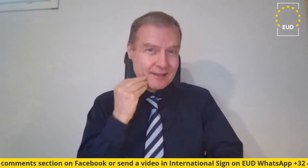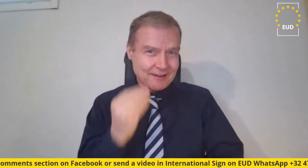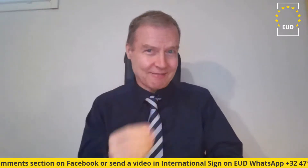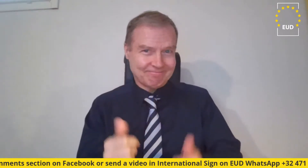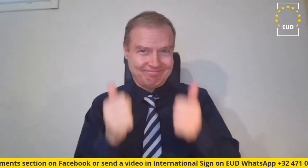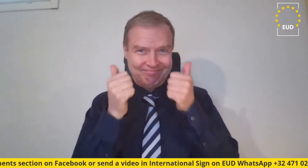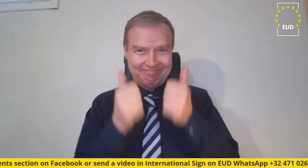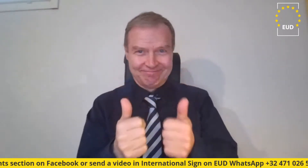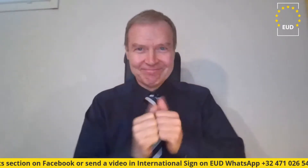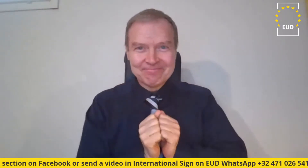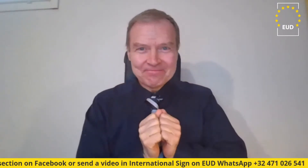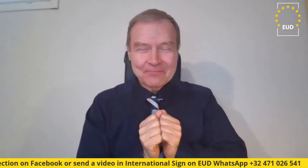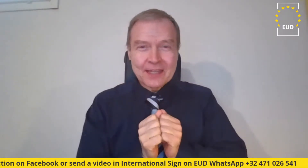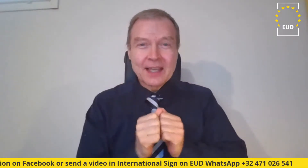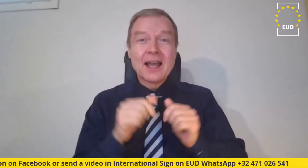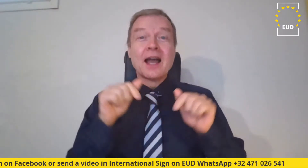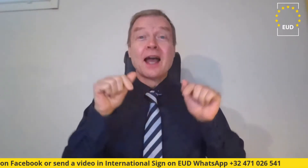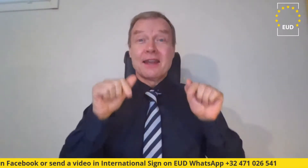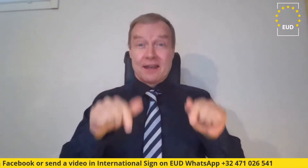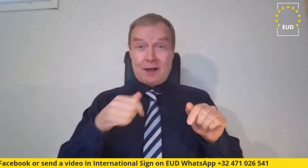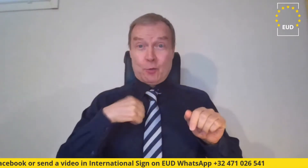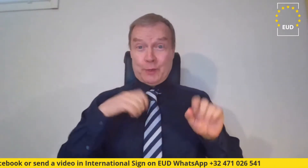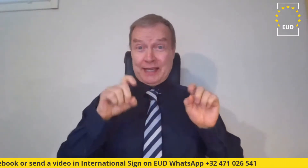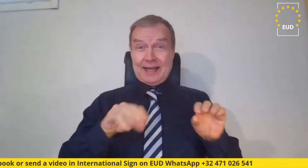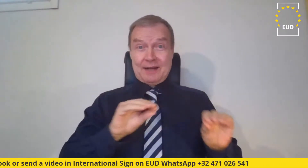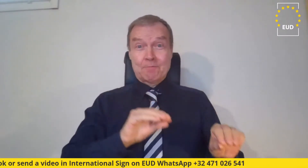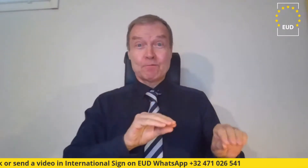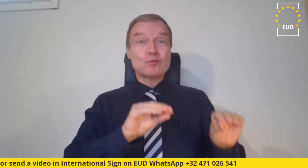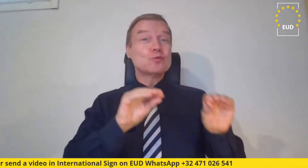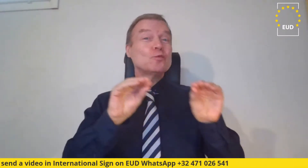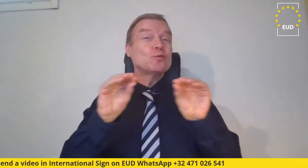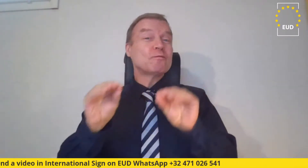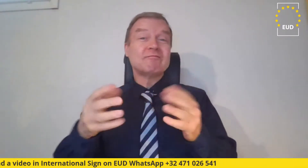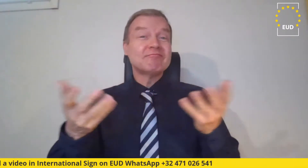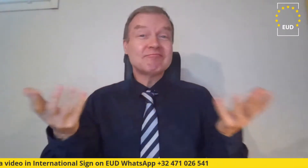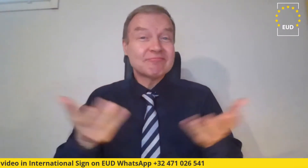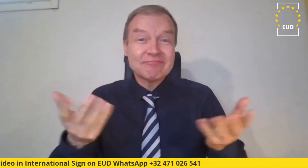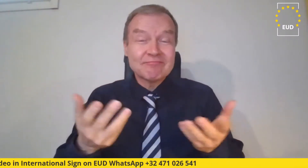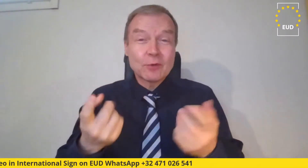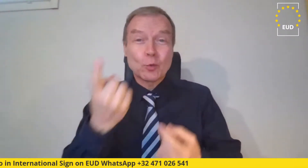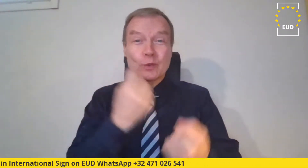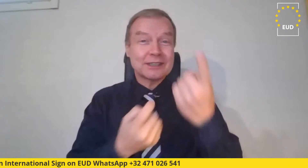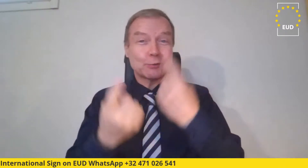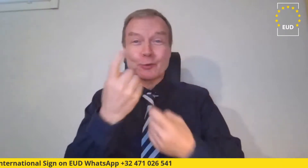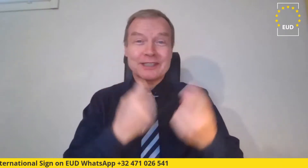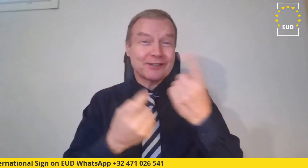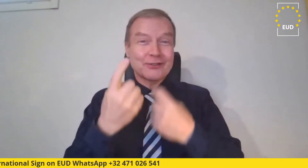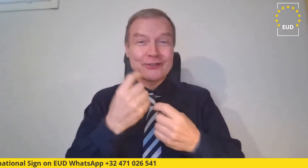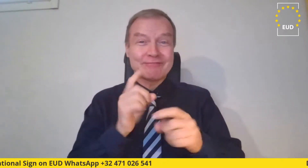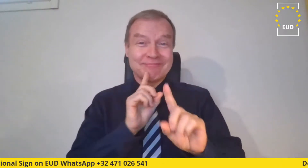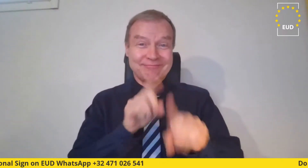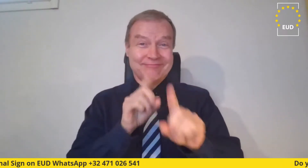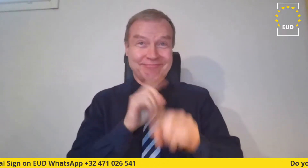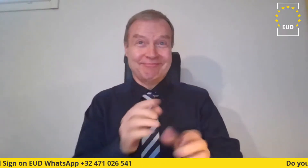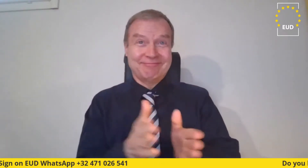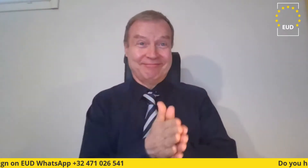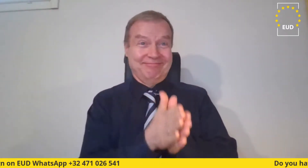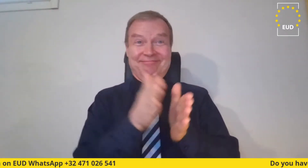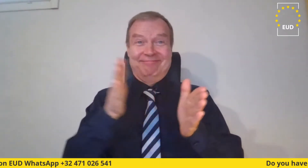presenters, Bojan, David, and Maya. And we need to move to the next part of our webinar, our Q&A